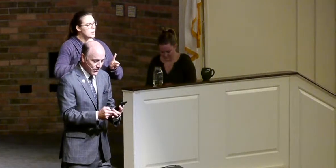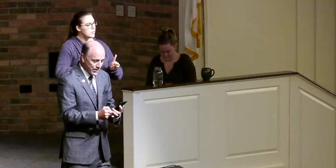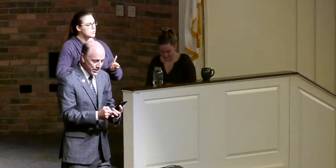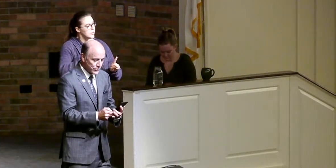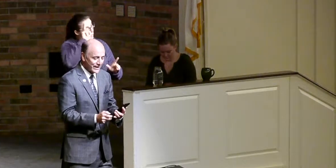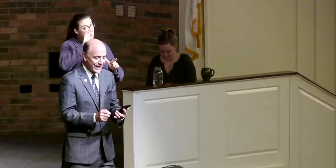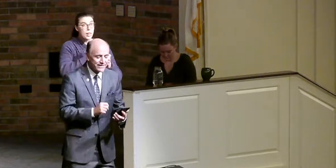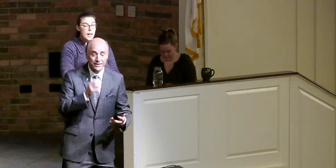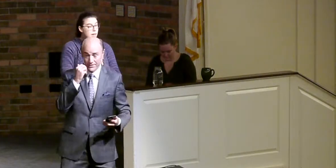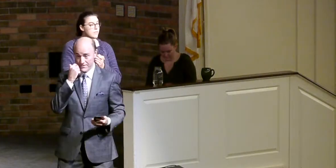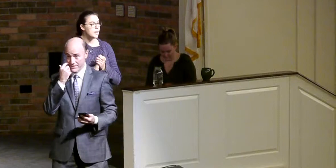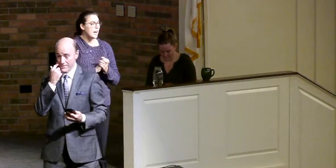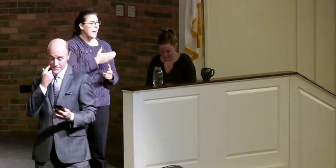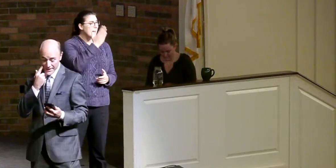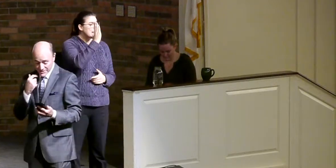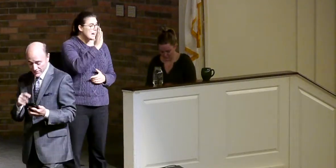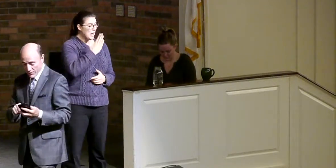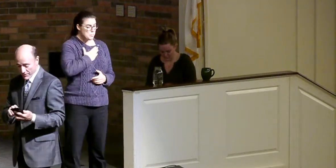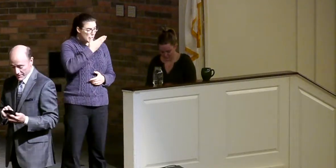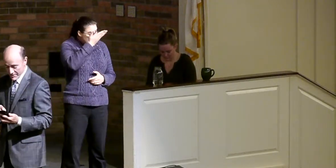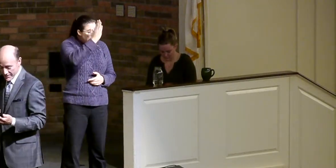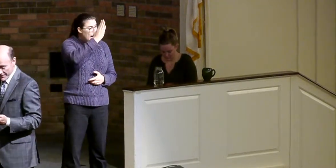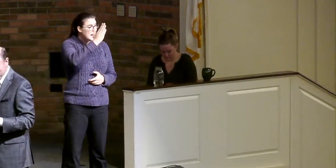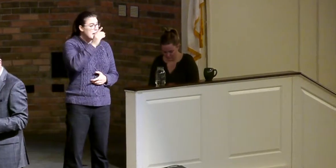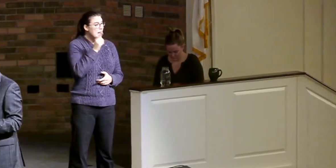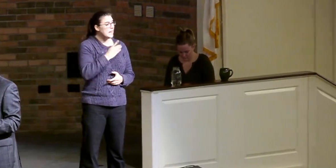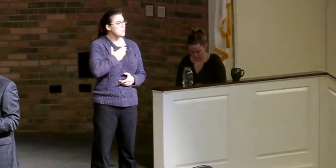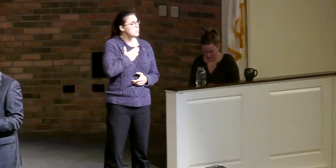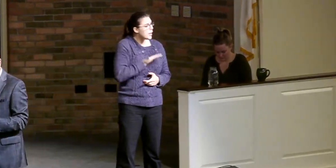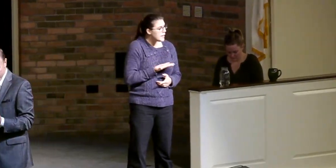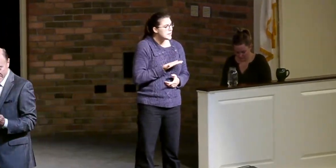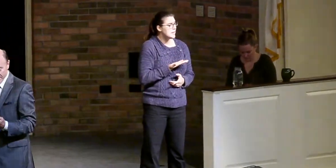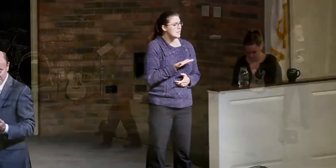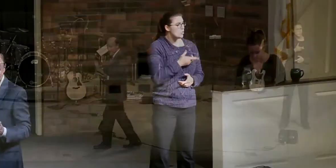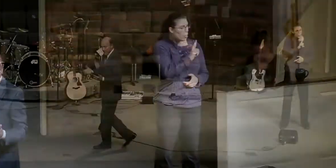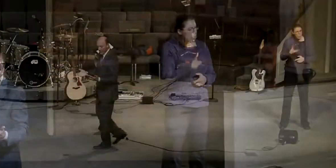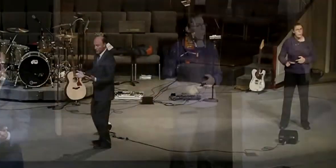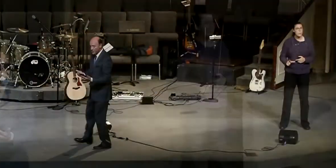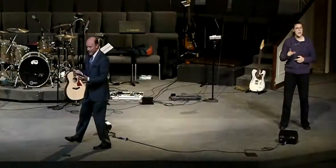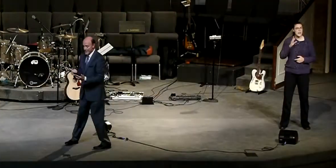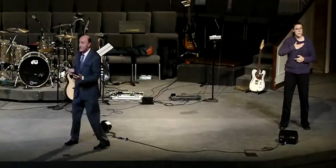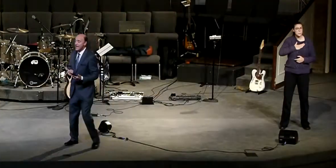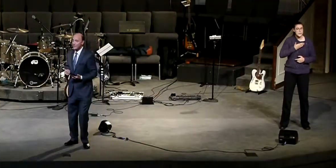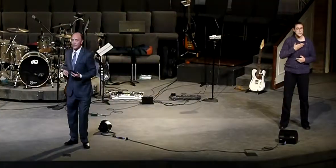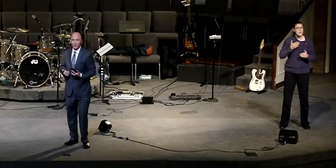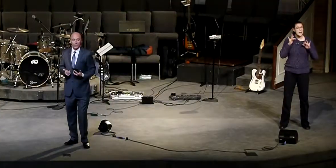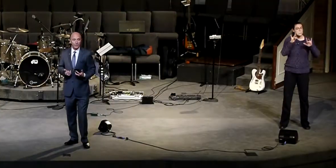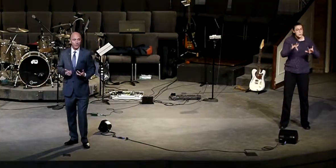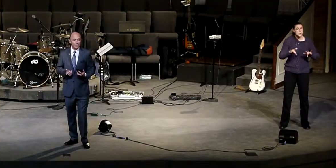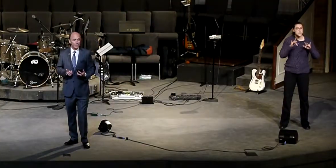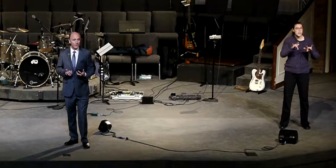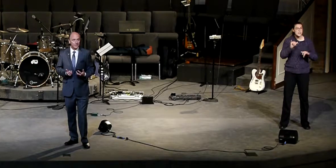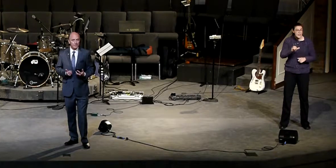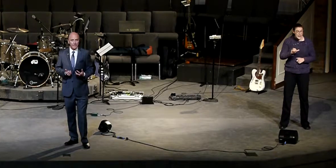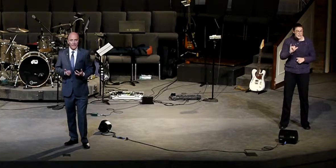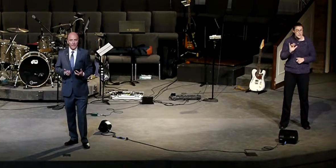know relented. That's the Lord. He relented. He had mercy. That's the Lord.